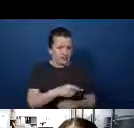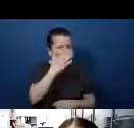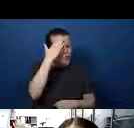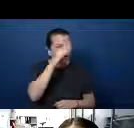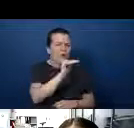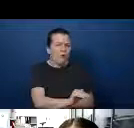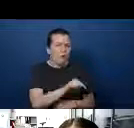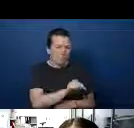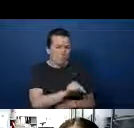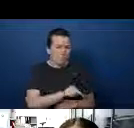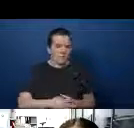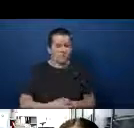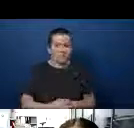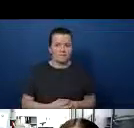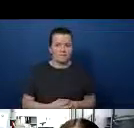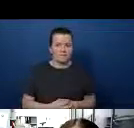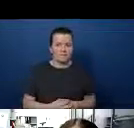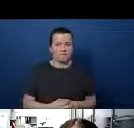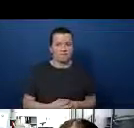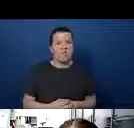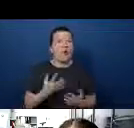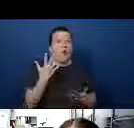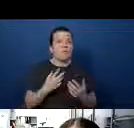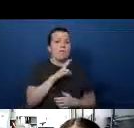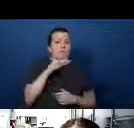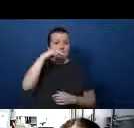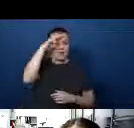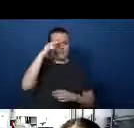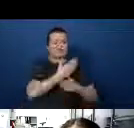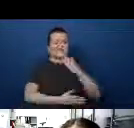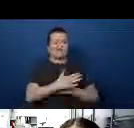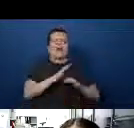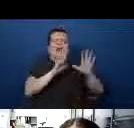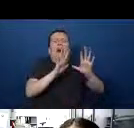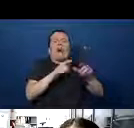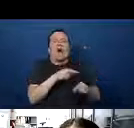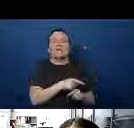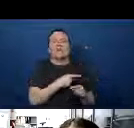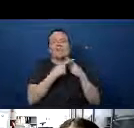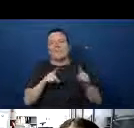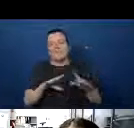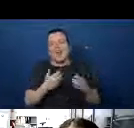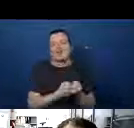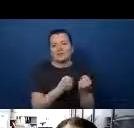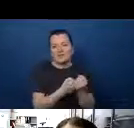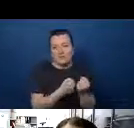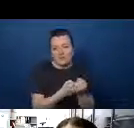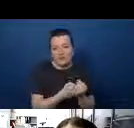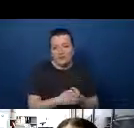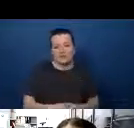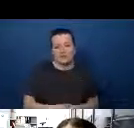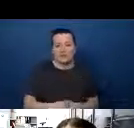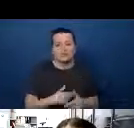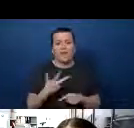negative conception of disability. A participant identified that the long-lasting culture of collectivism